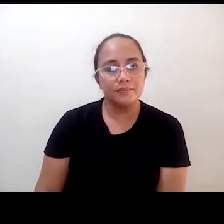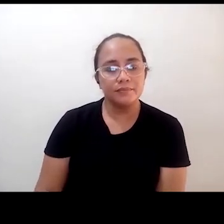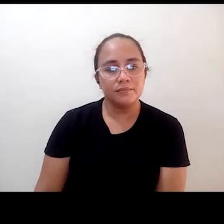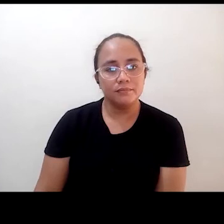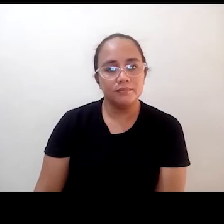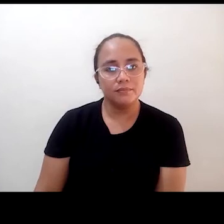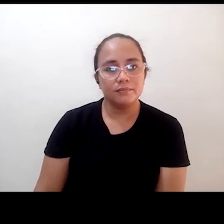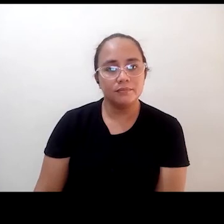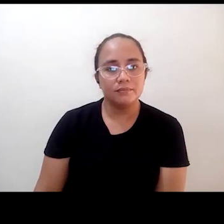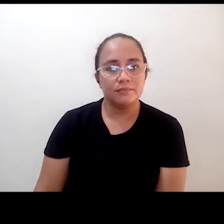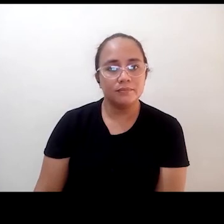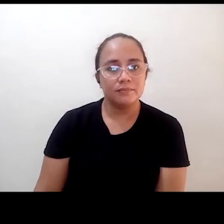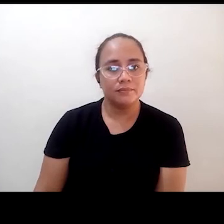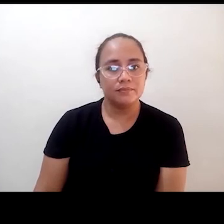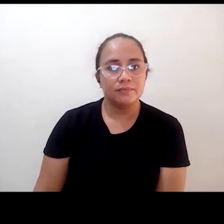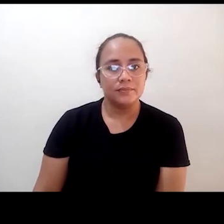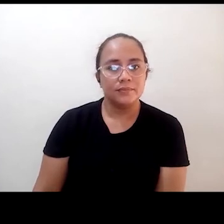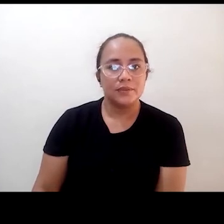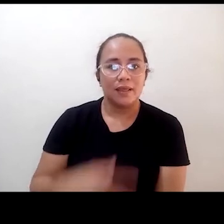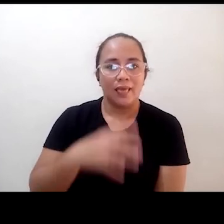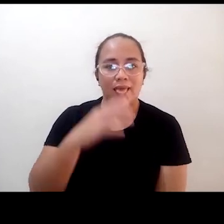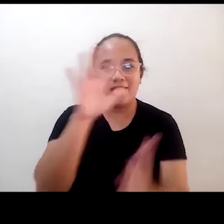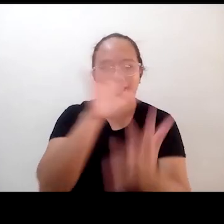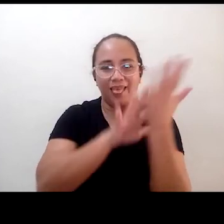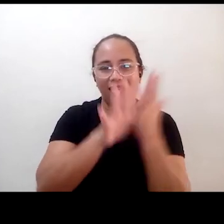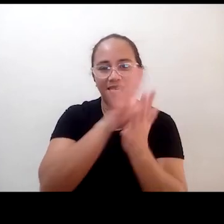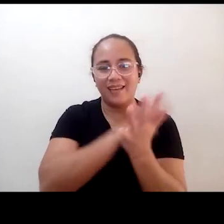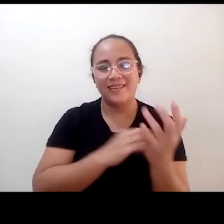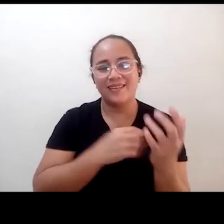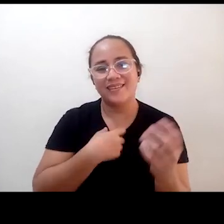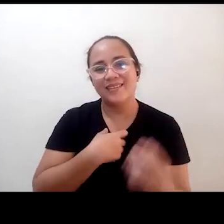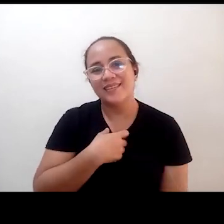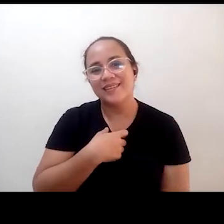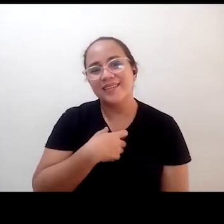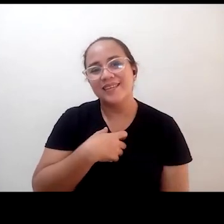I messed it all up. Sorry.